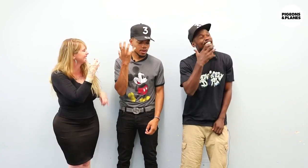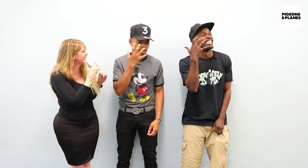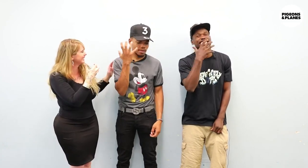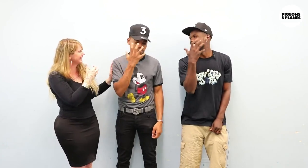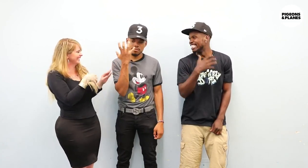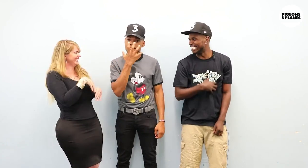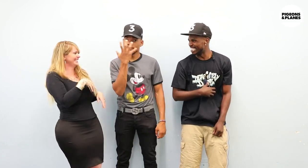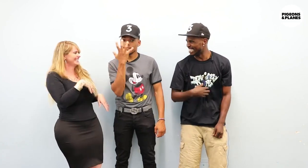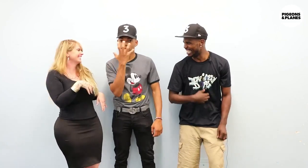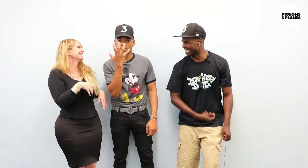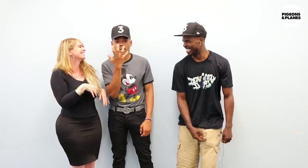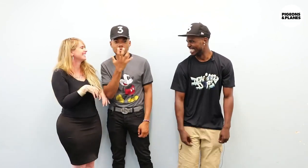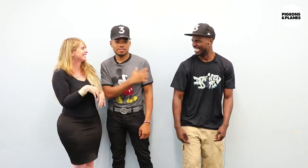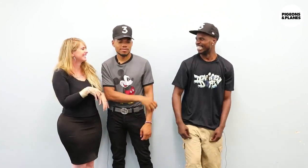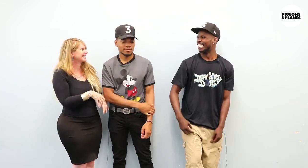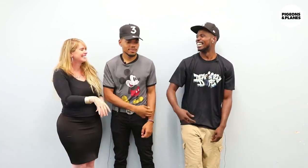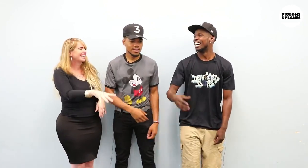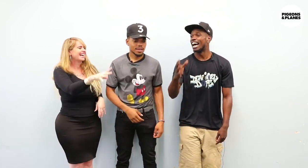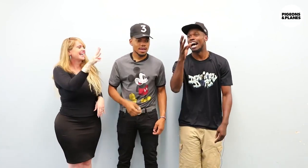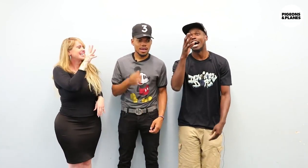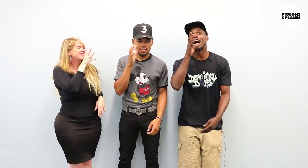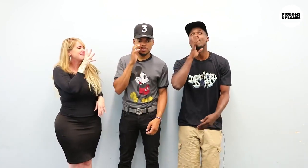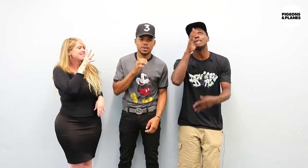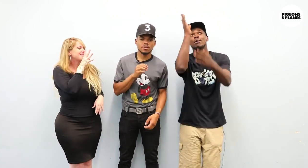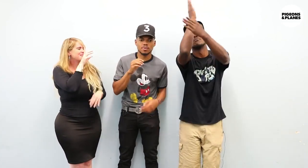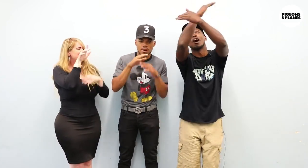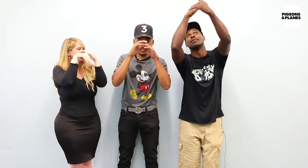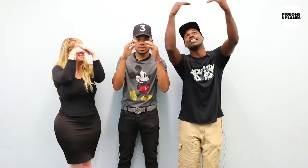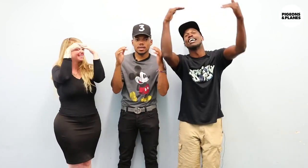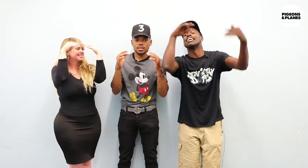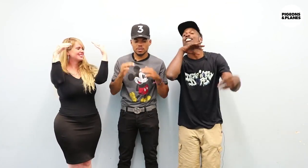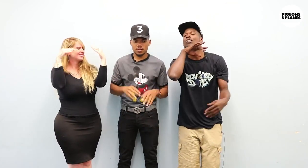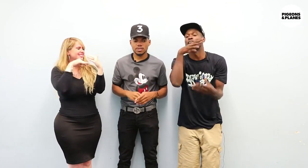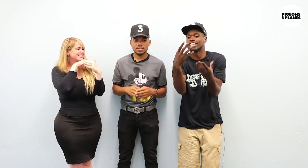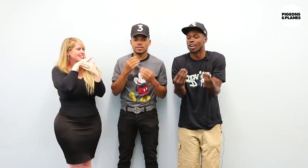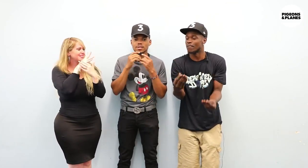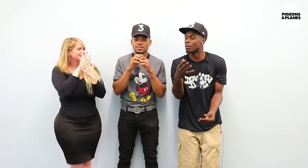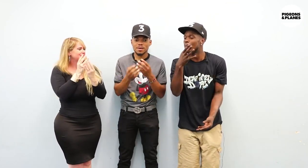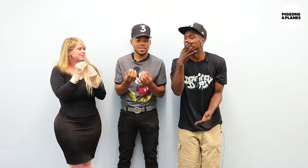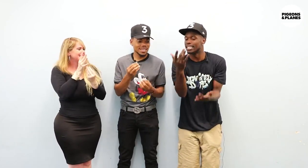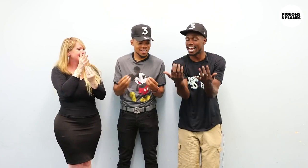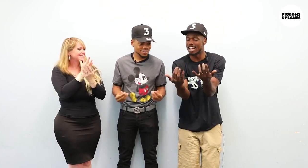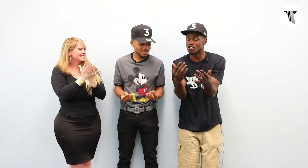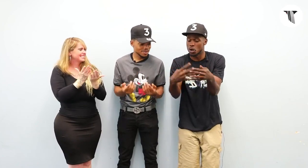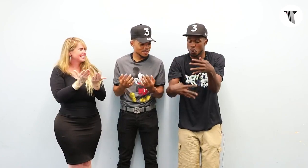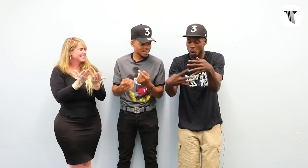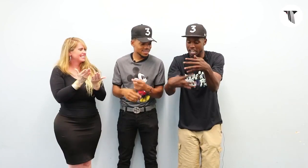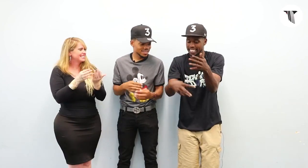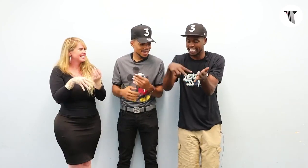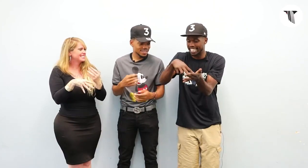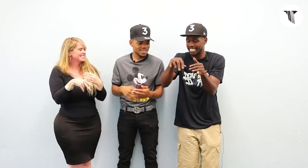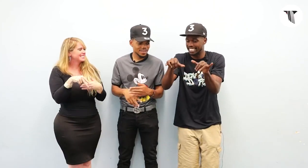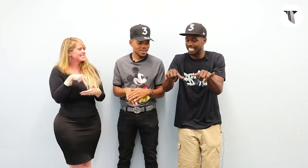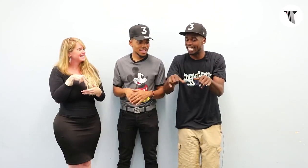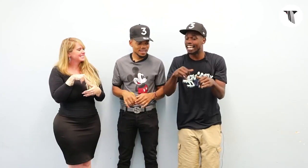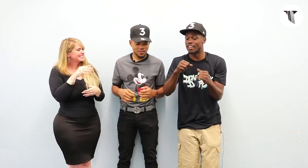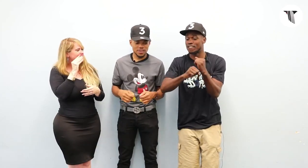Okay. Turn up. I speak of promised land, soil as soft as mama's hands, running water, standing still, endless fields